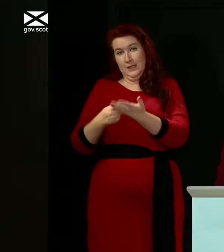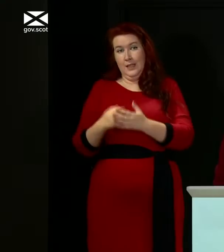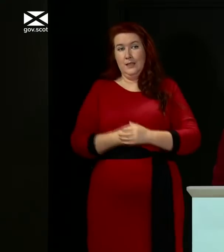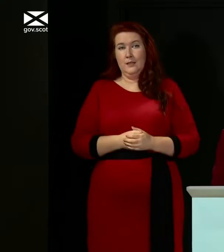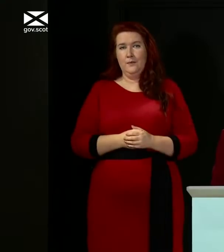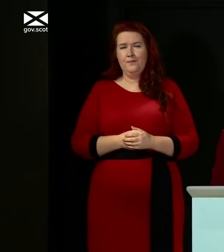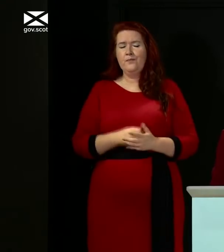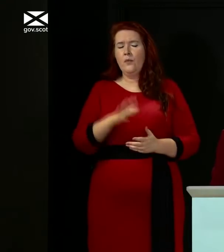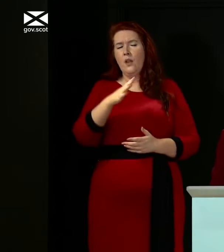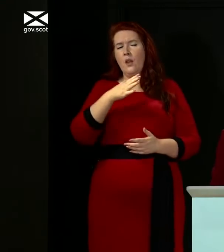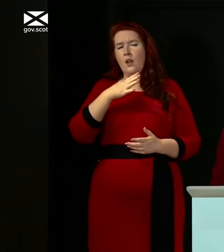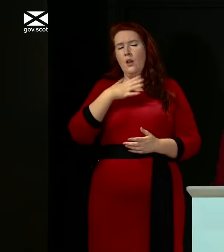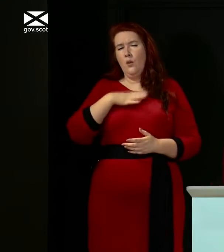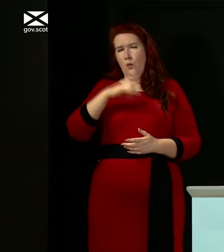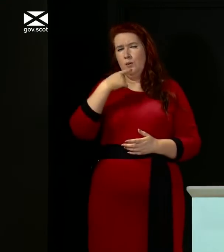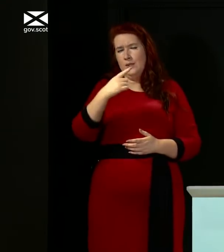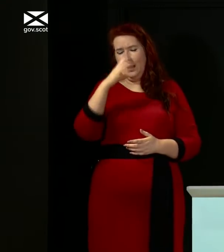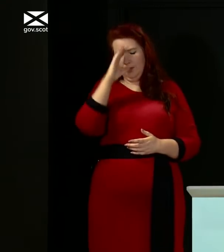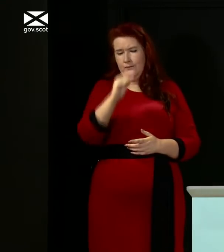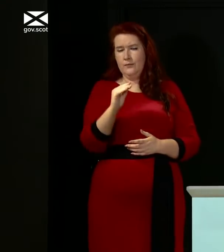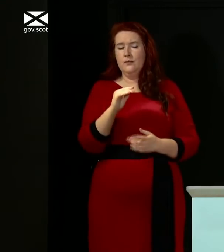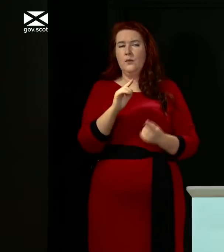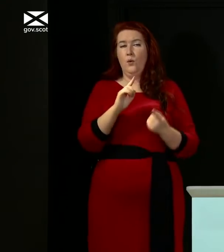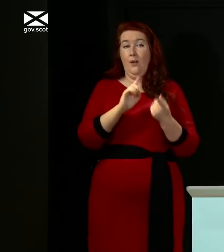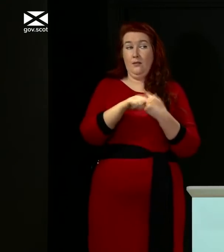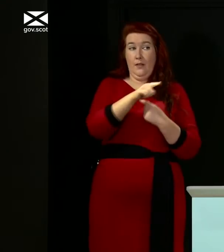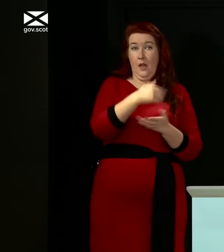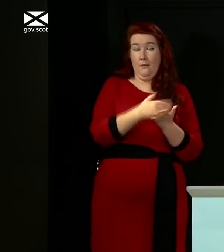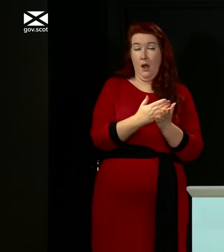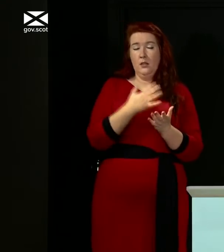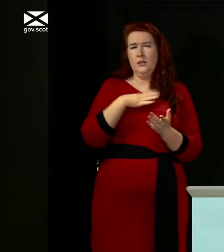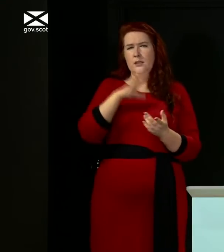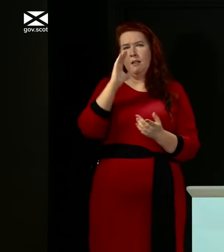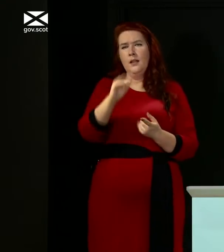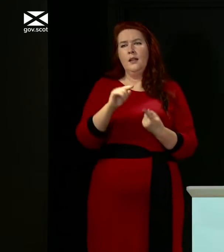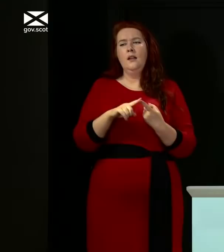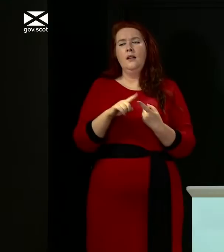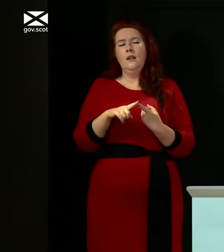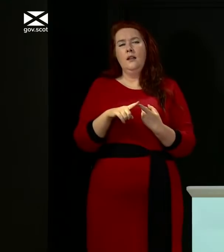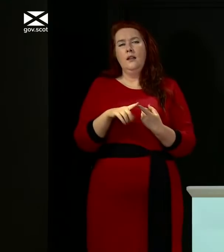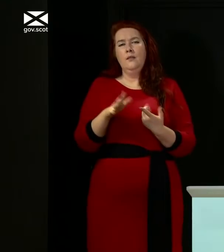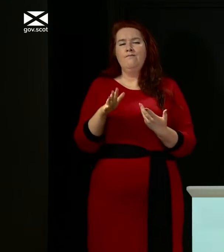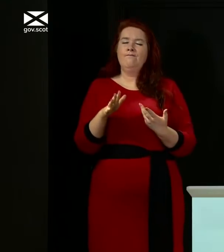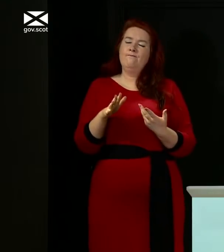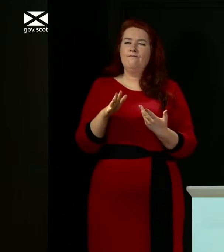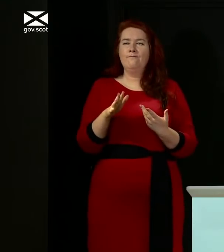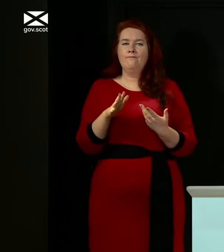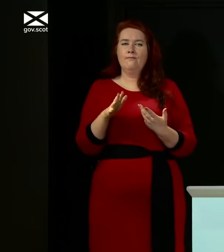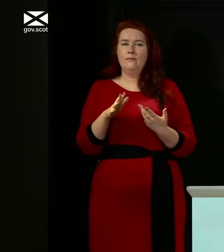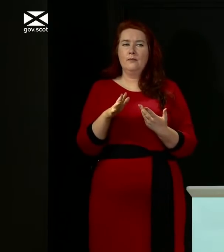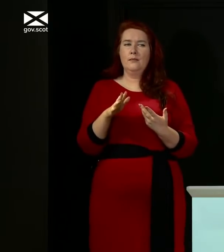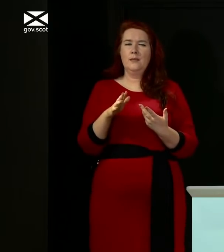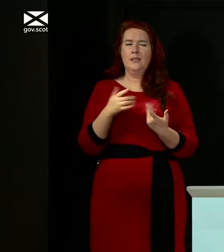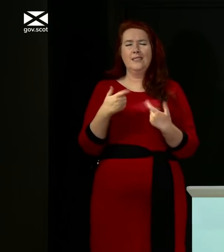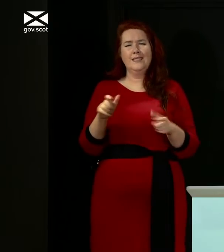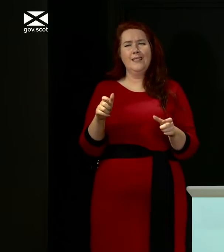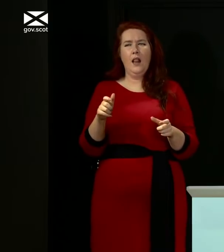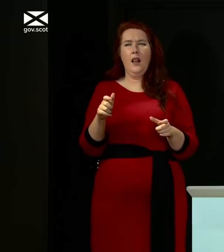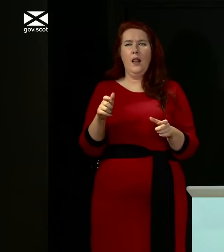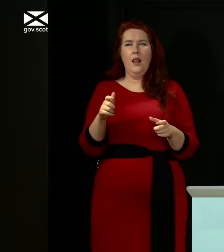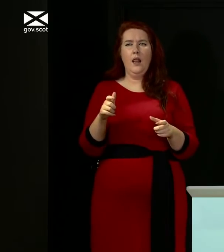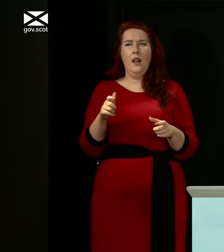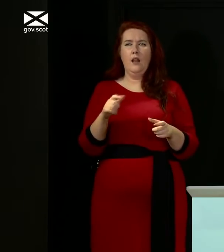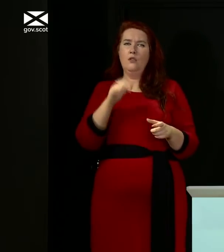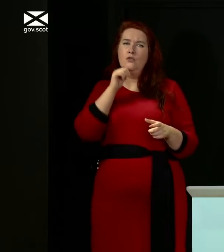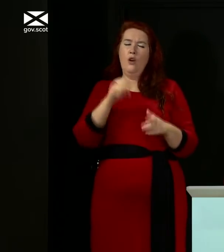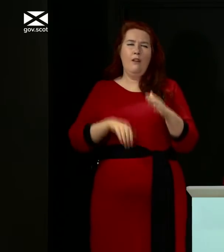to stress, in answering that bit of the question, I want to stress something that perhaps just is still not well enough